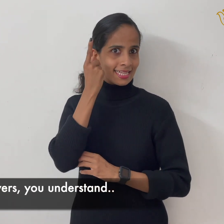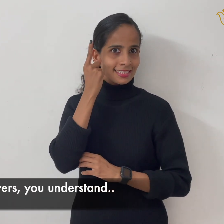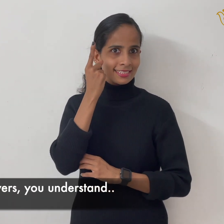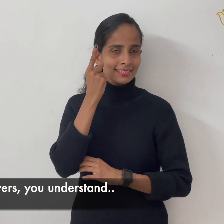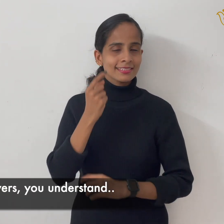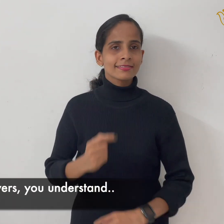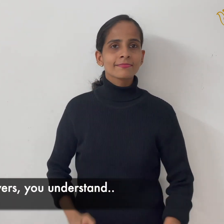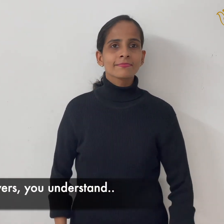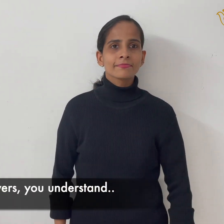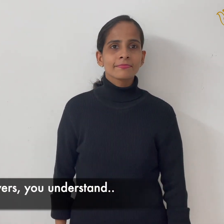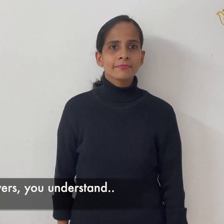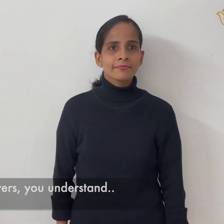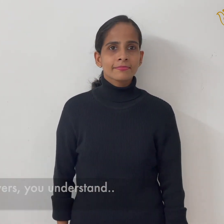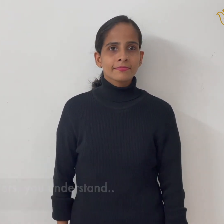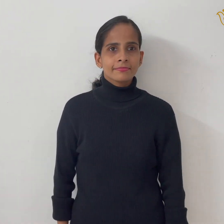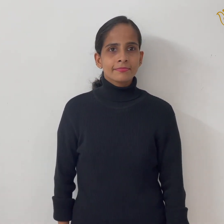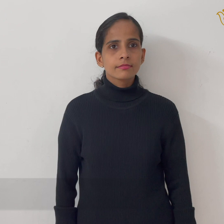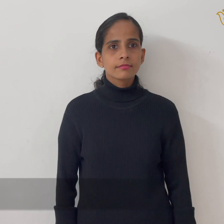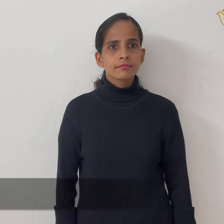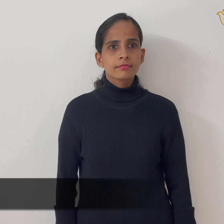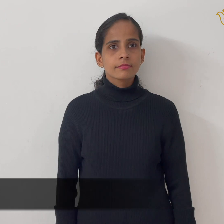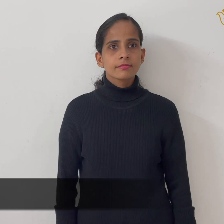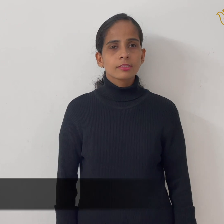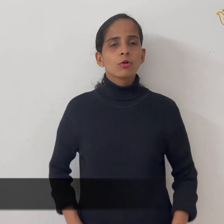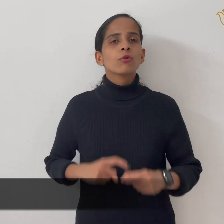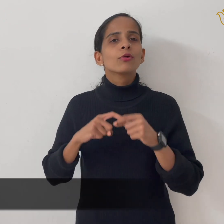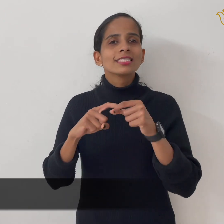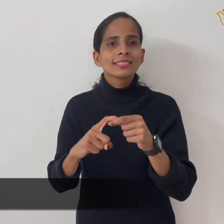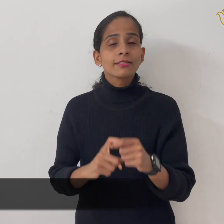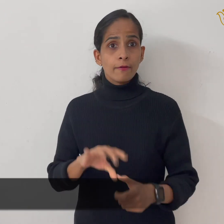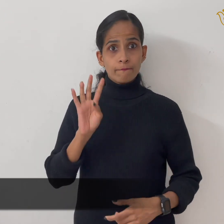You understand? Question 4.